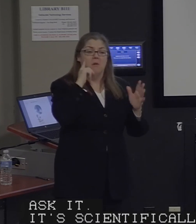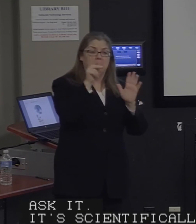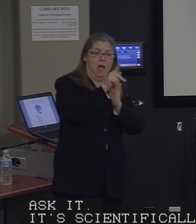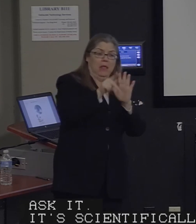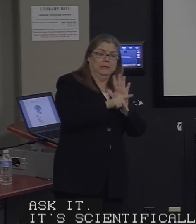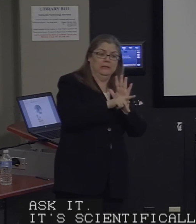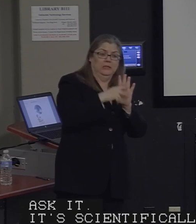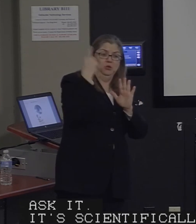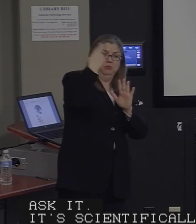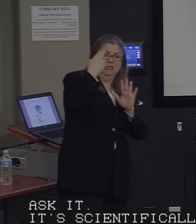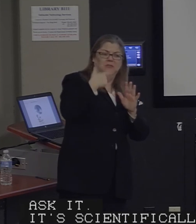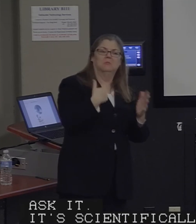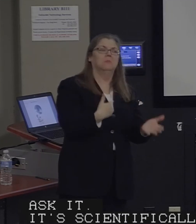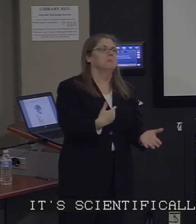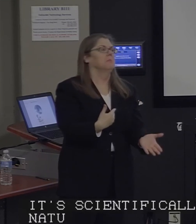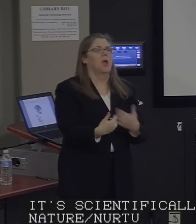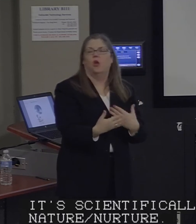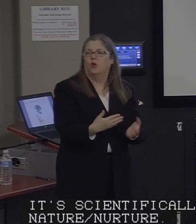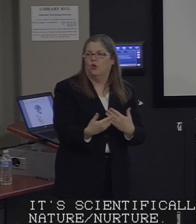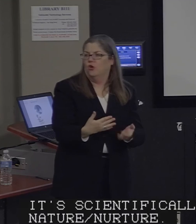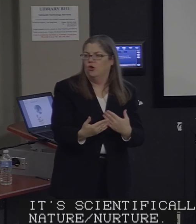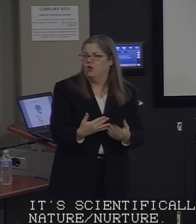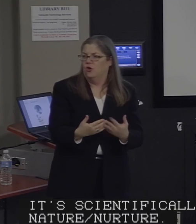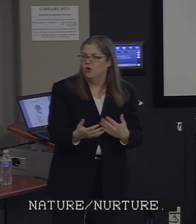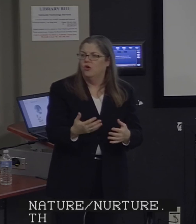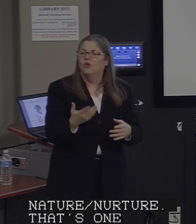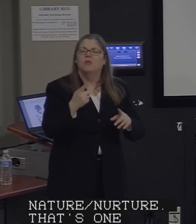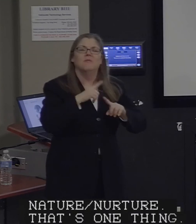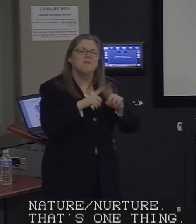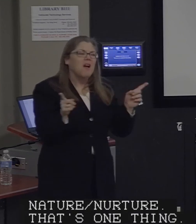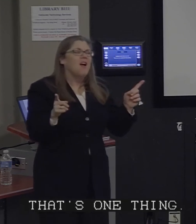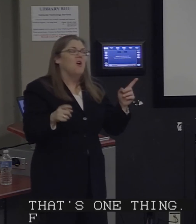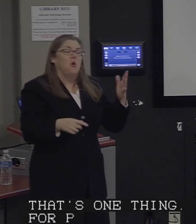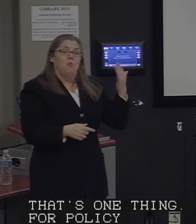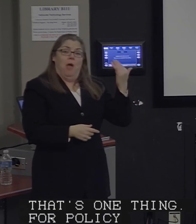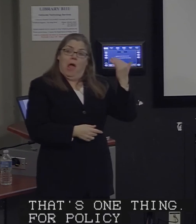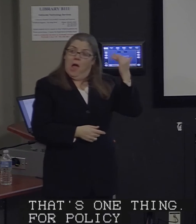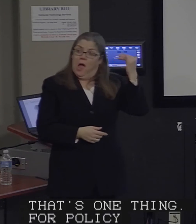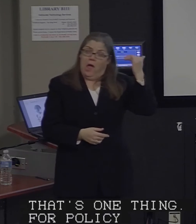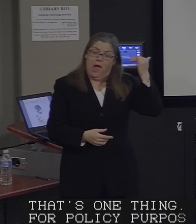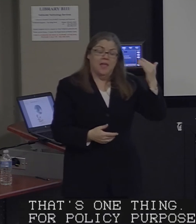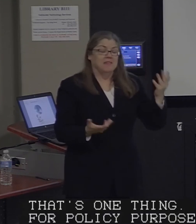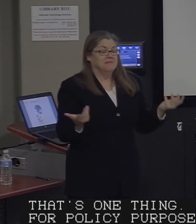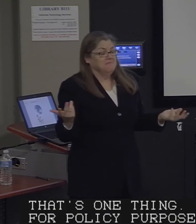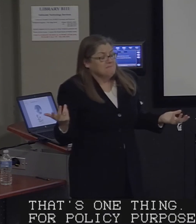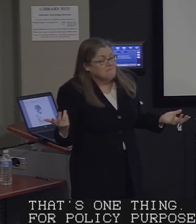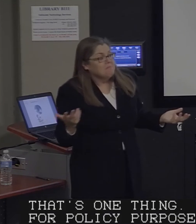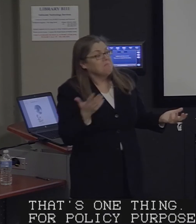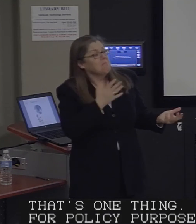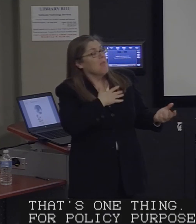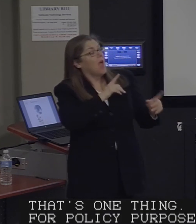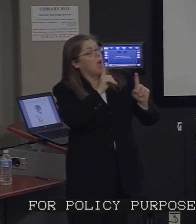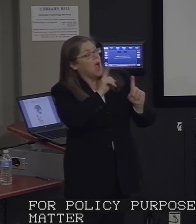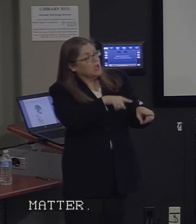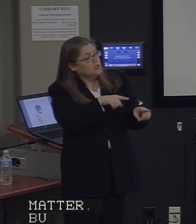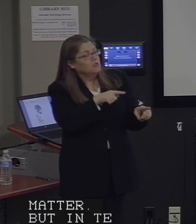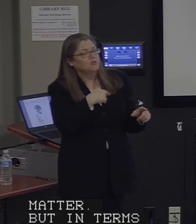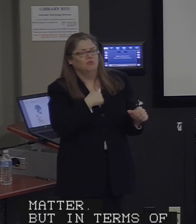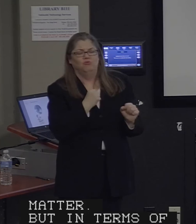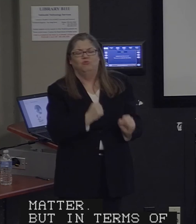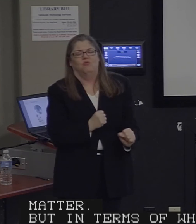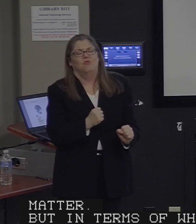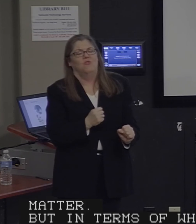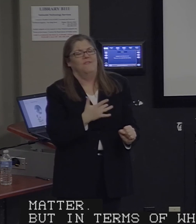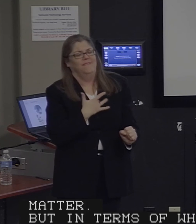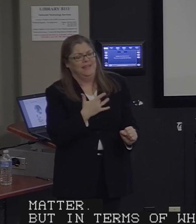matter. But in terms of why, my answer is that I strongly feel that